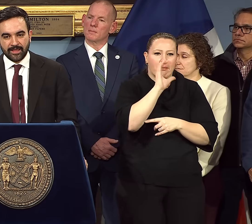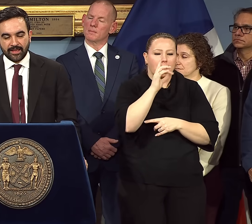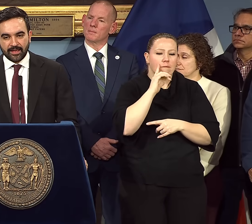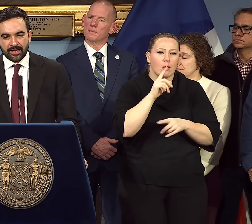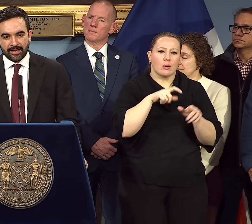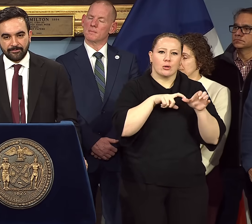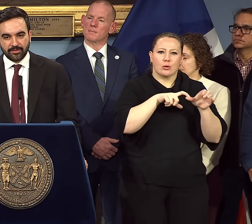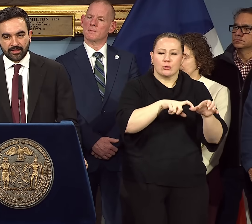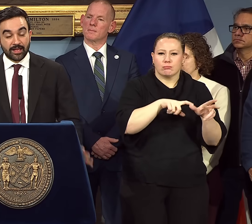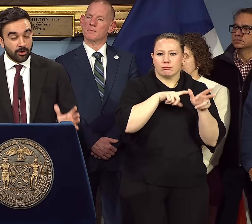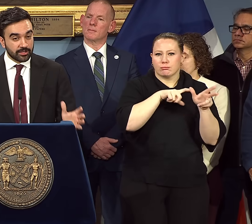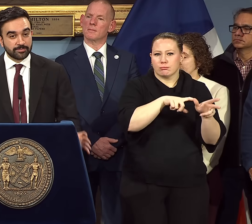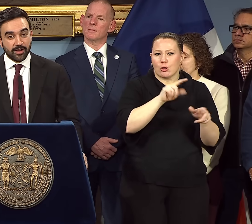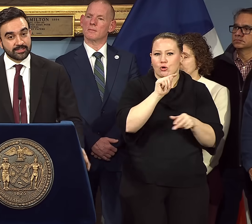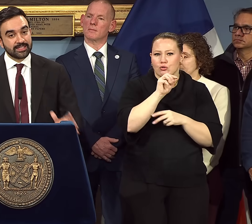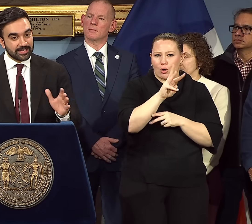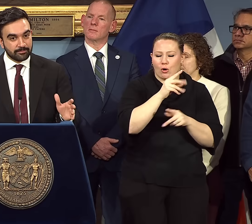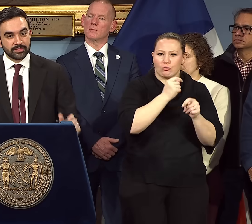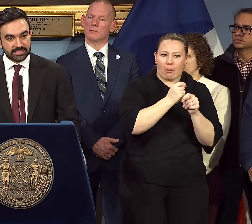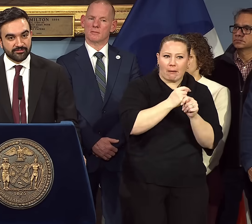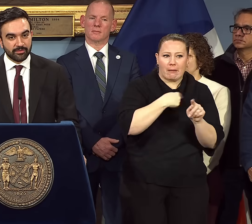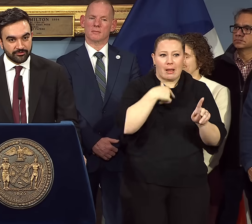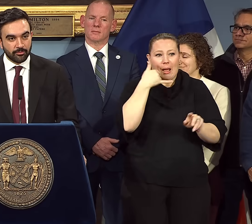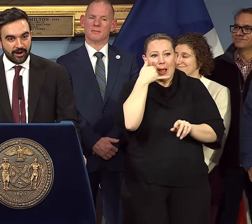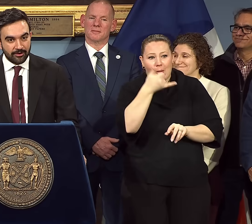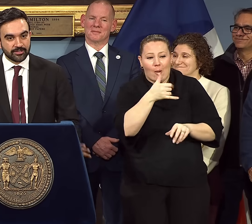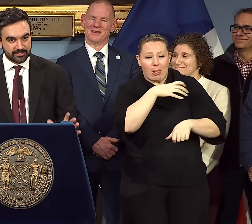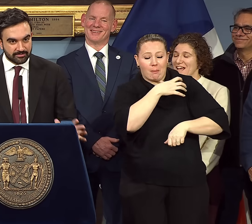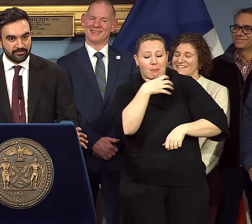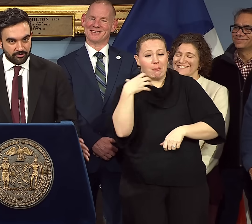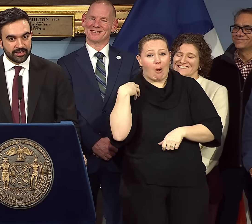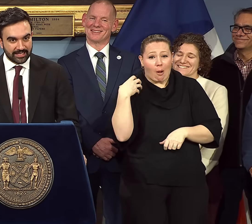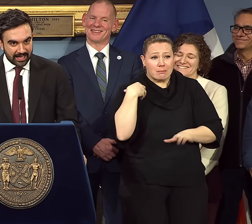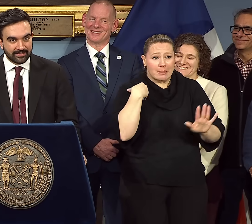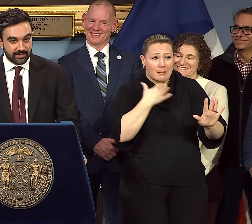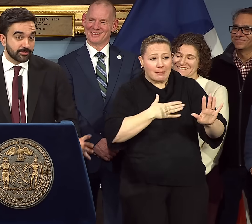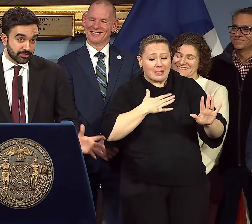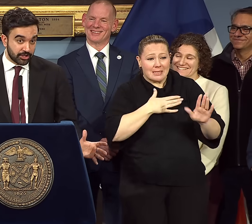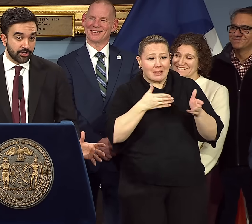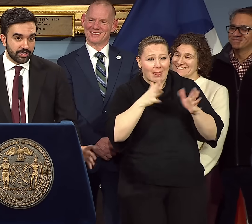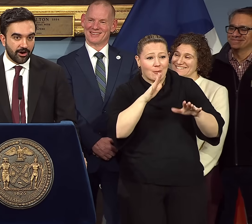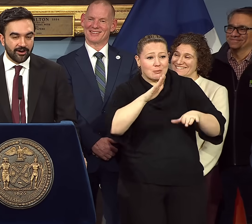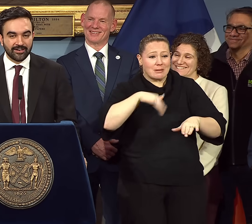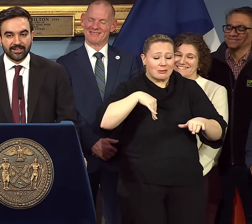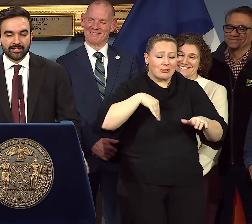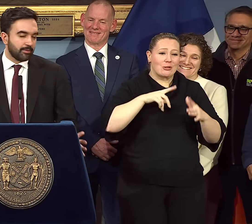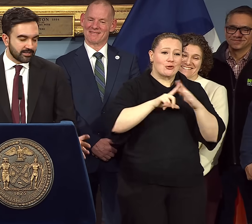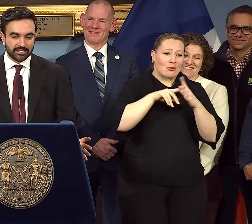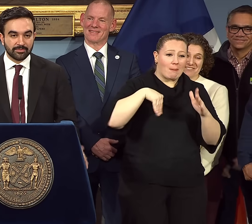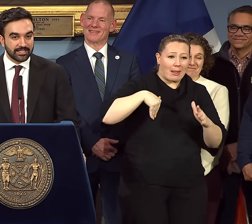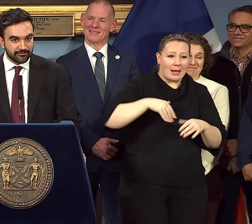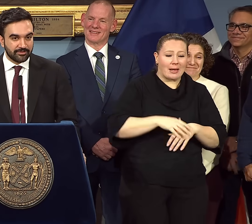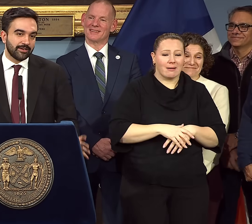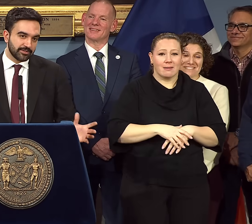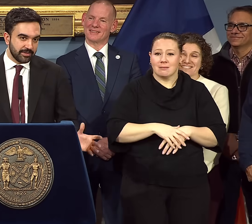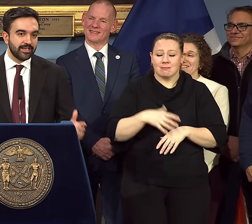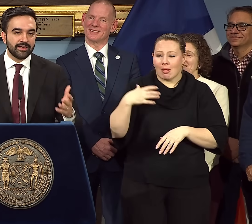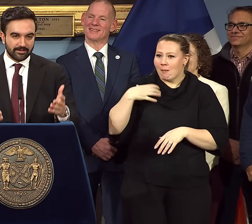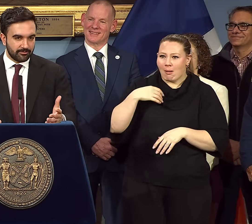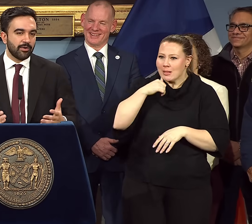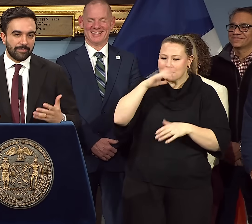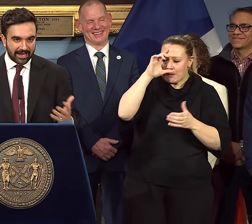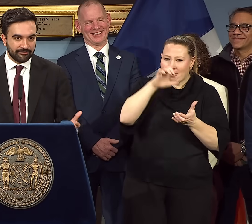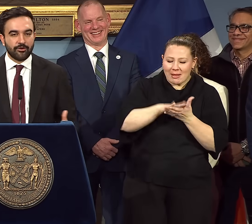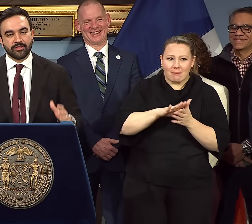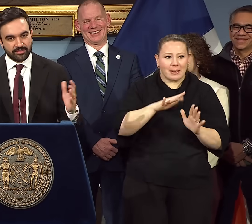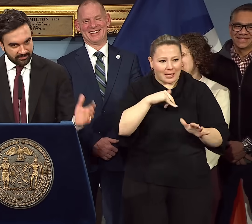him. I called his boss. I said, please give him a few more hours before he can get there. He was a security guard. The boss didn't believe that it was me.